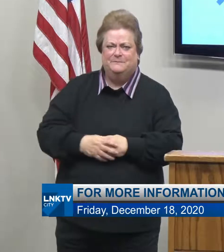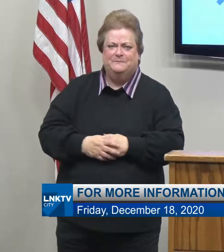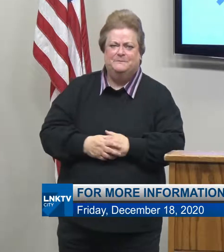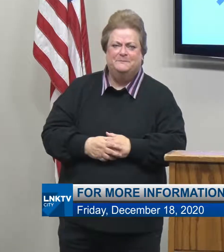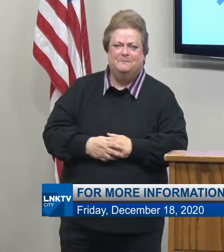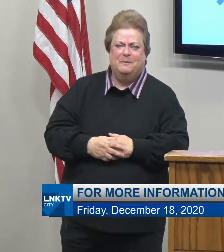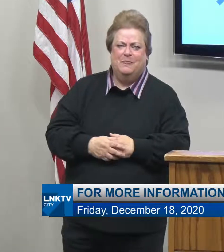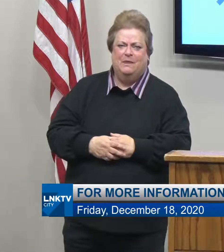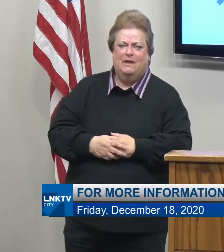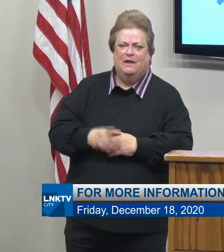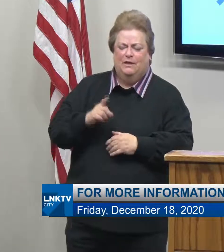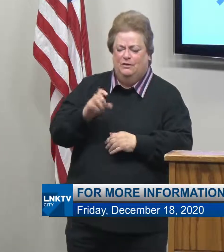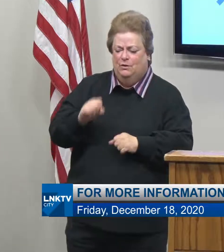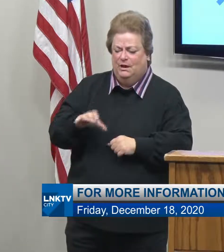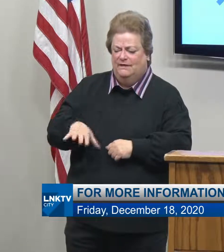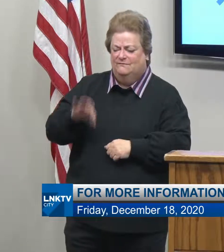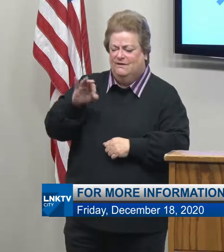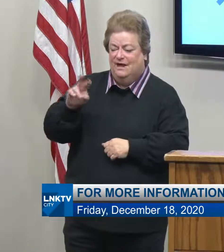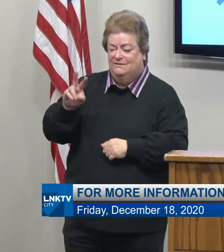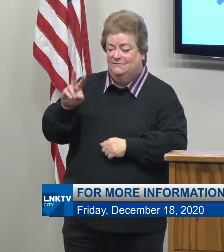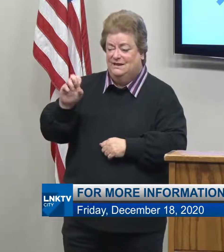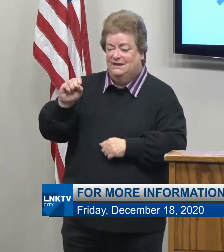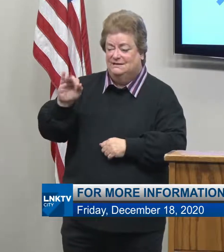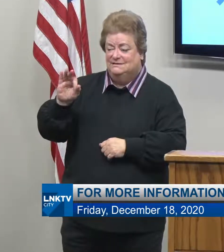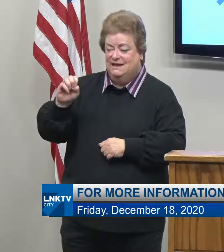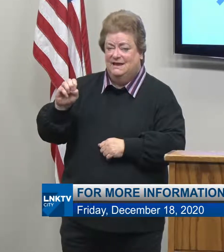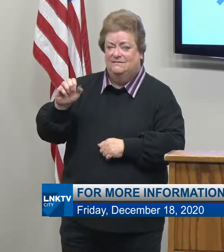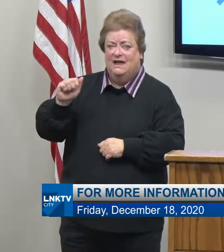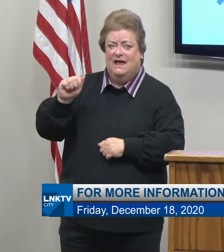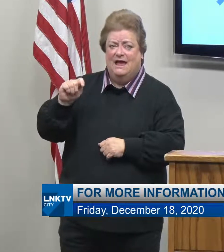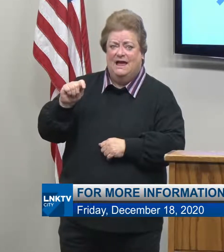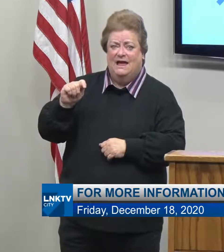vaccination. You can find vSafe at